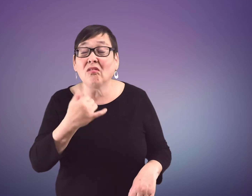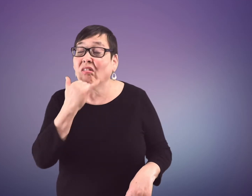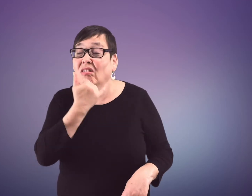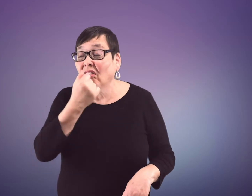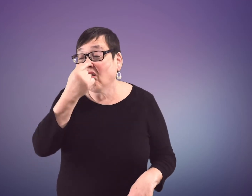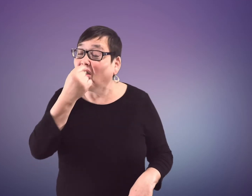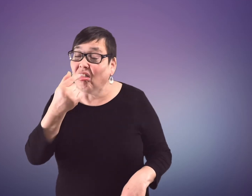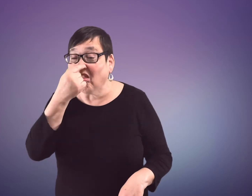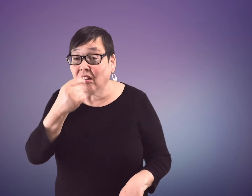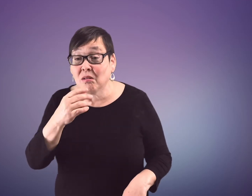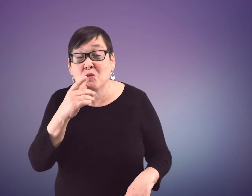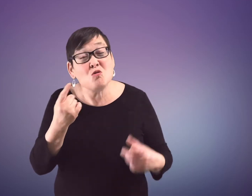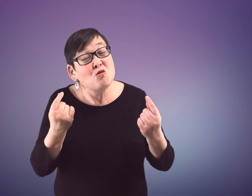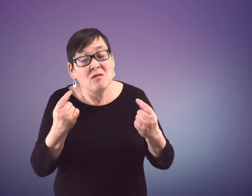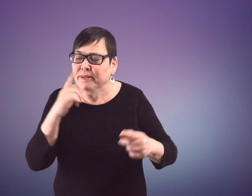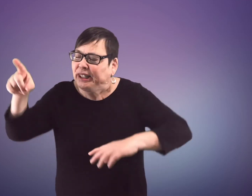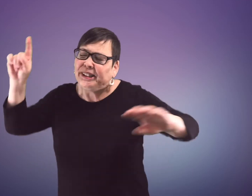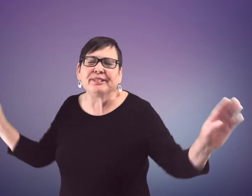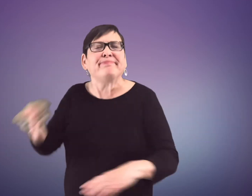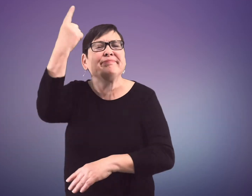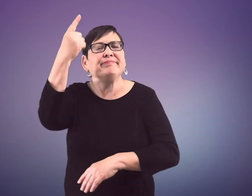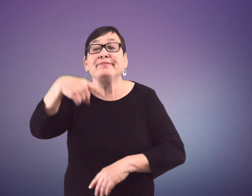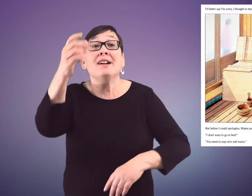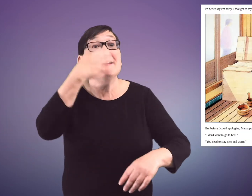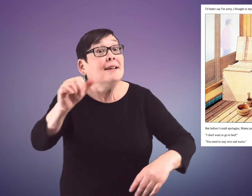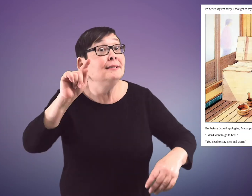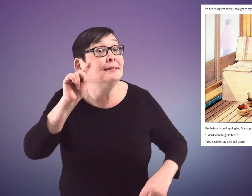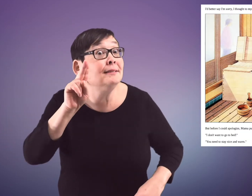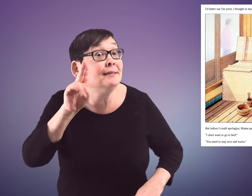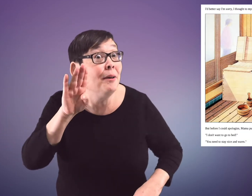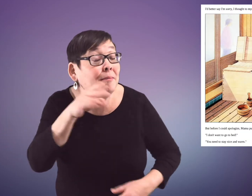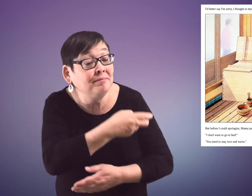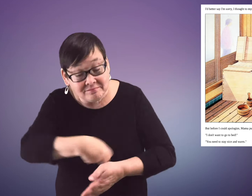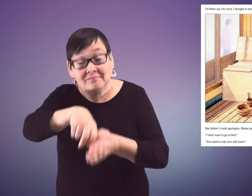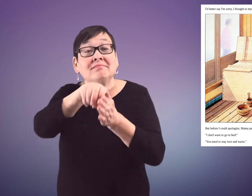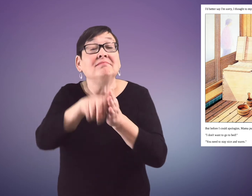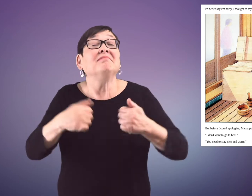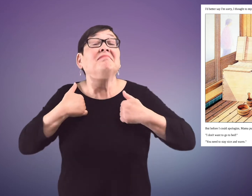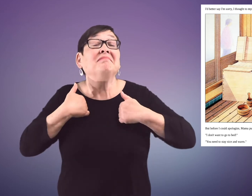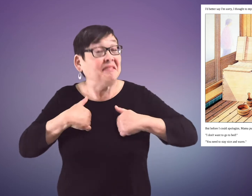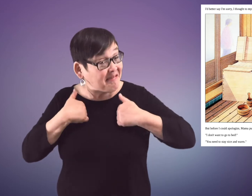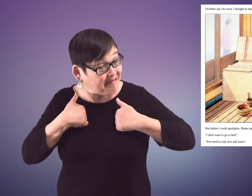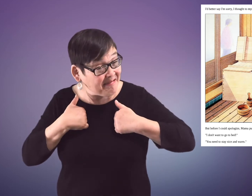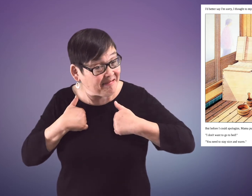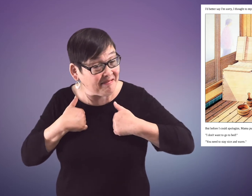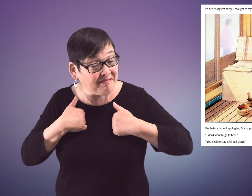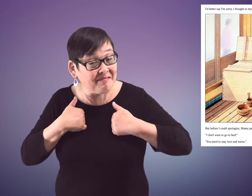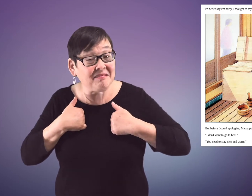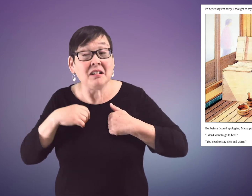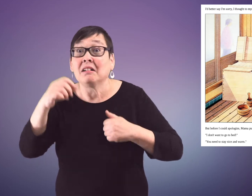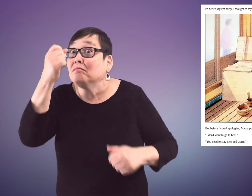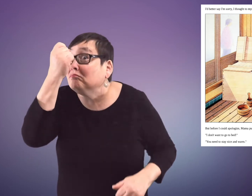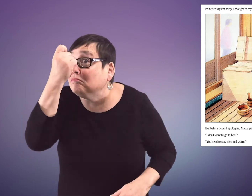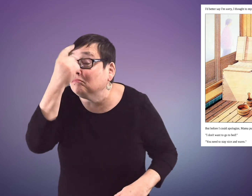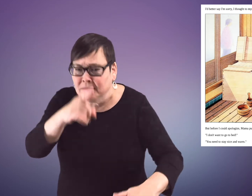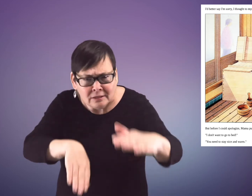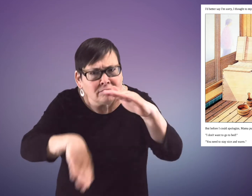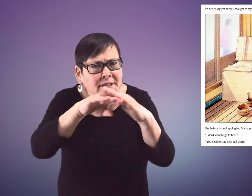Anytime Mama thought I had even a cold, it was time for a hot bath. 10 whole minutes and not 1 second less, she told